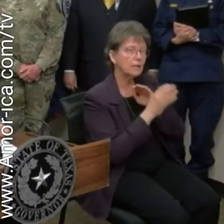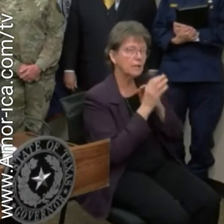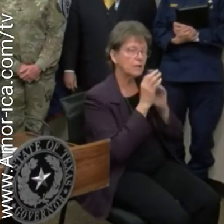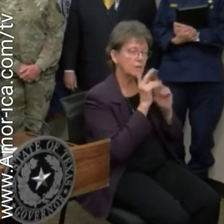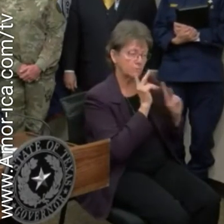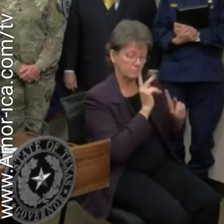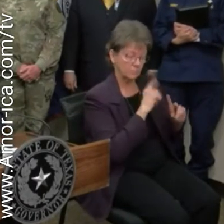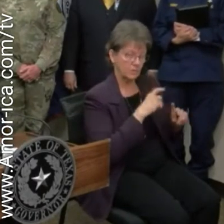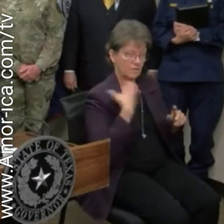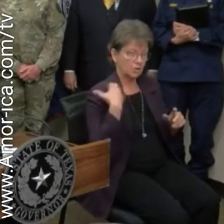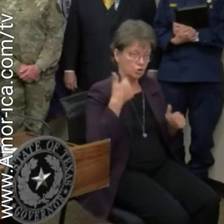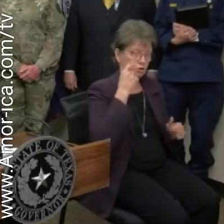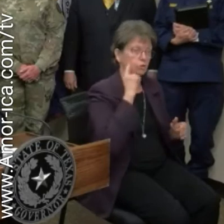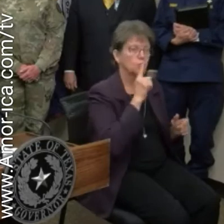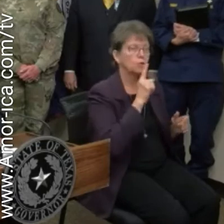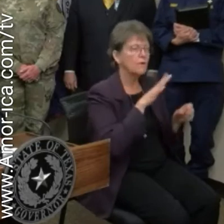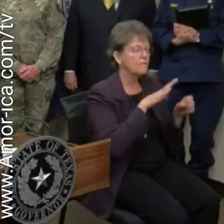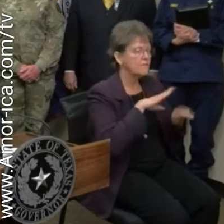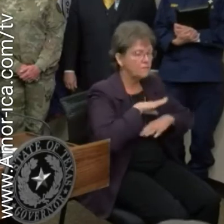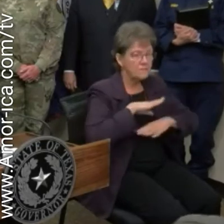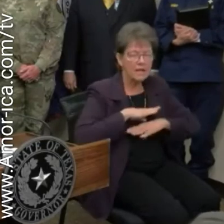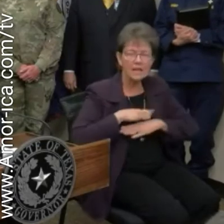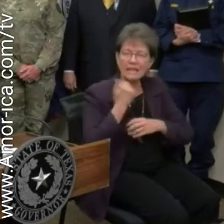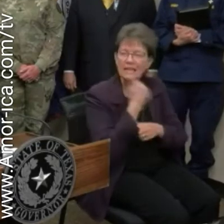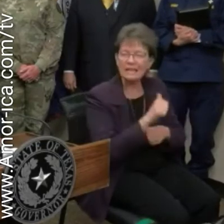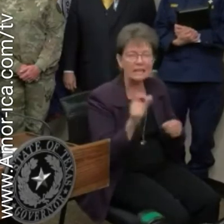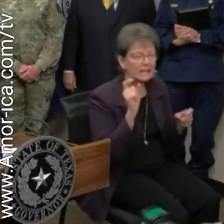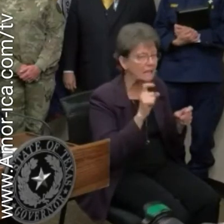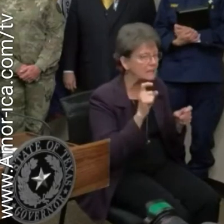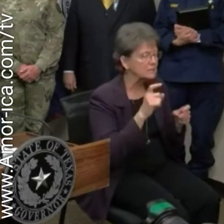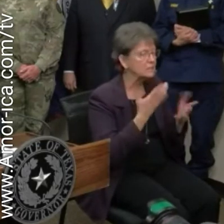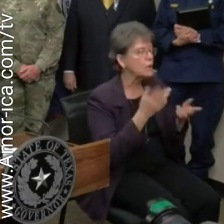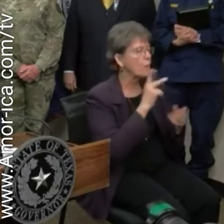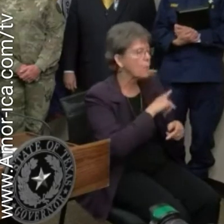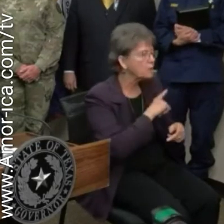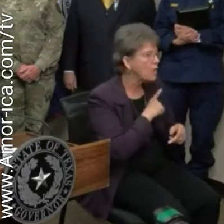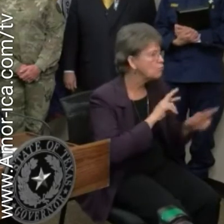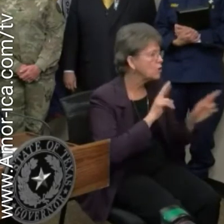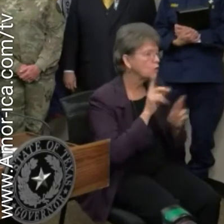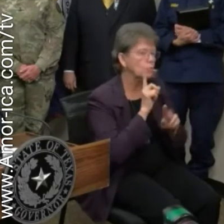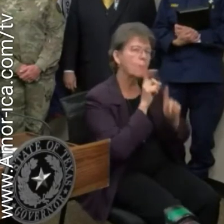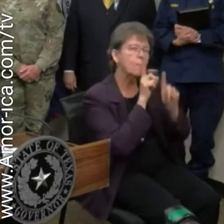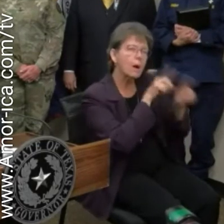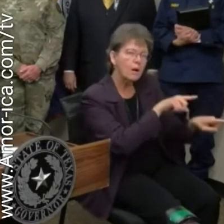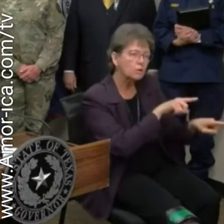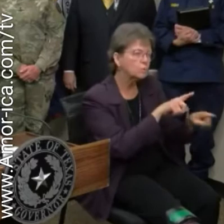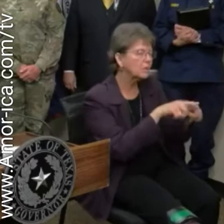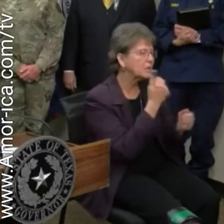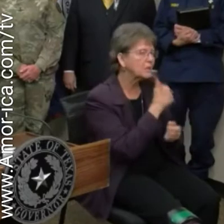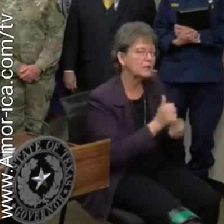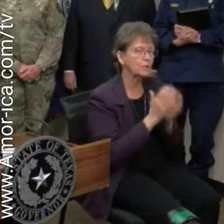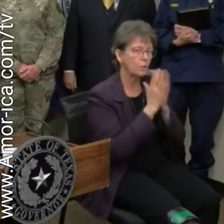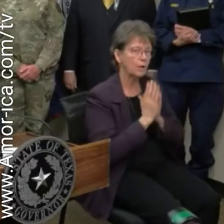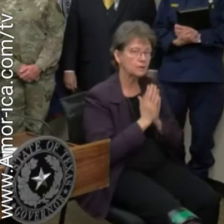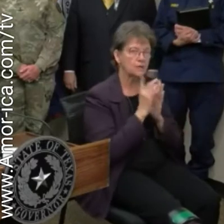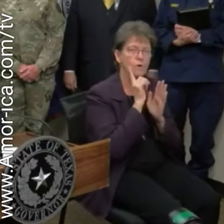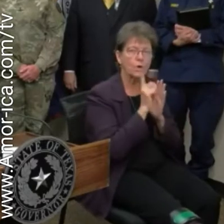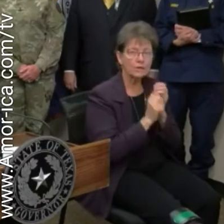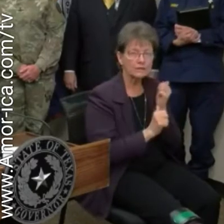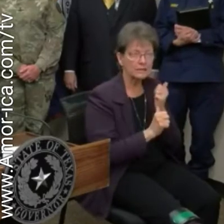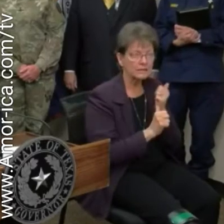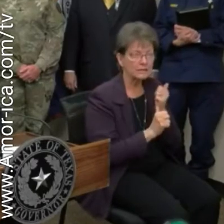to fulfill any unmet needs. State personnel are ready to respond to any request for